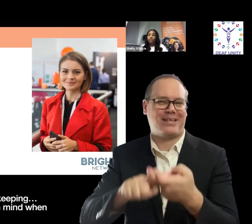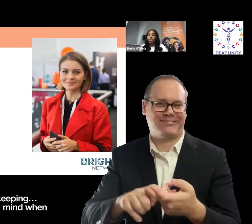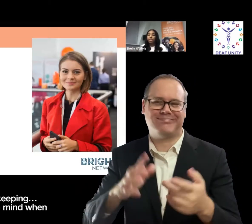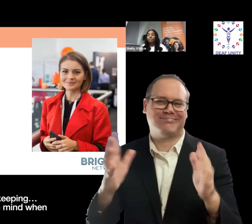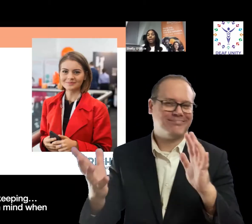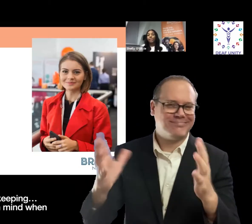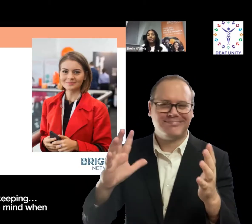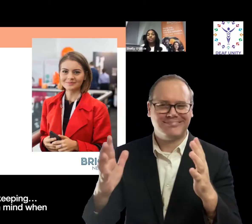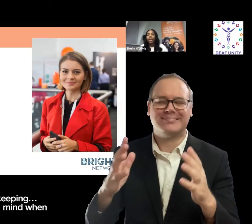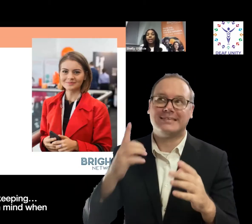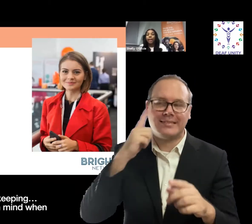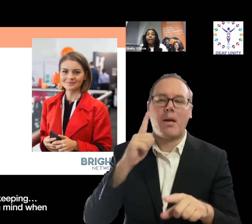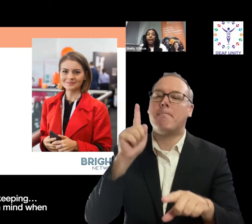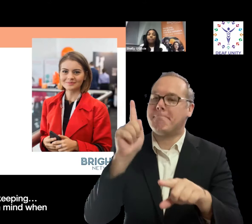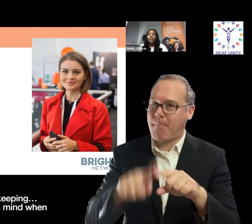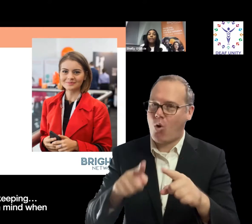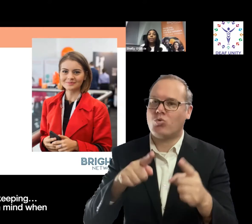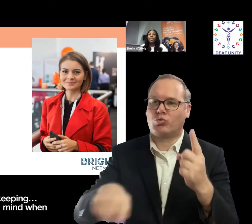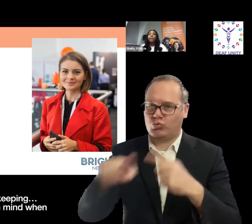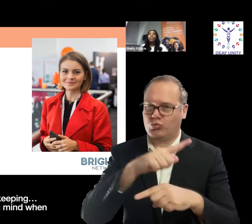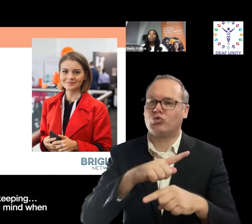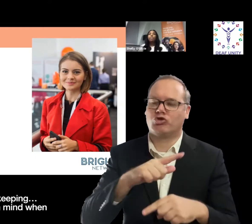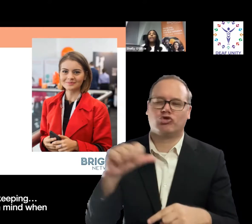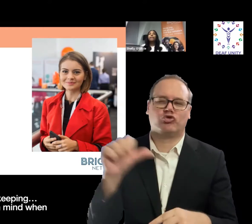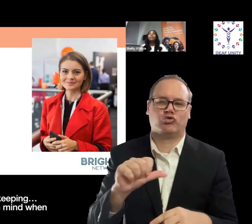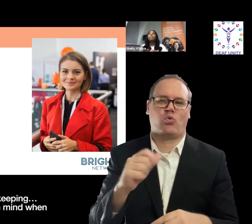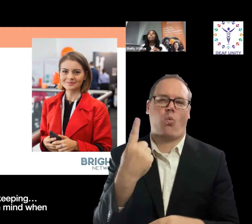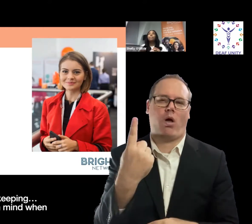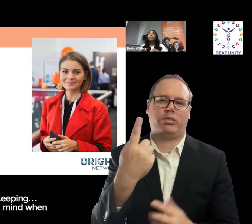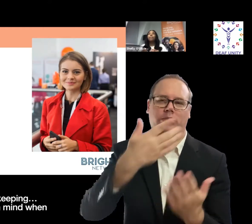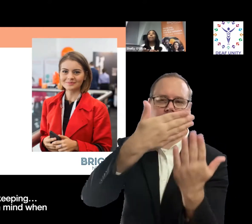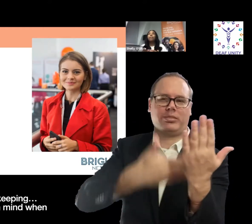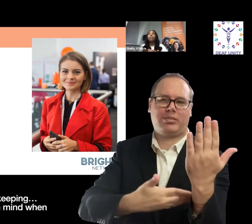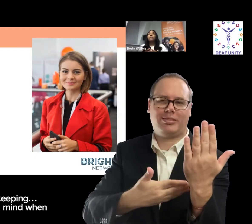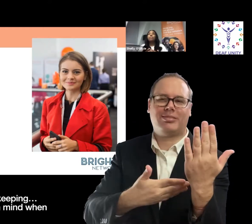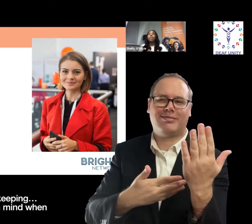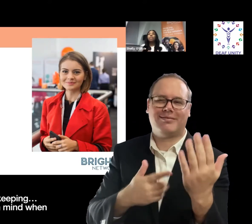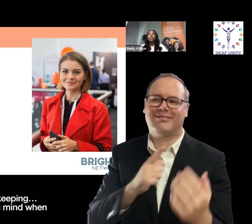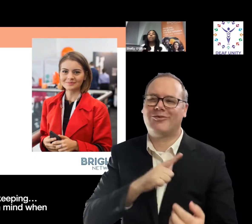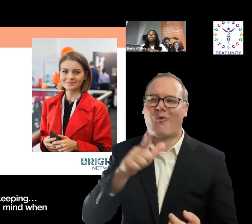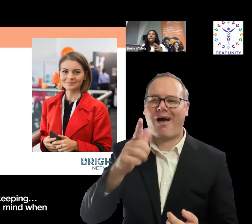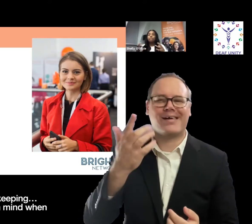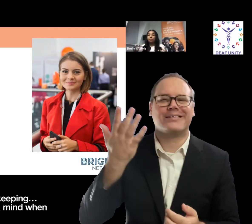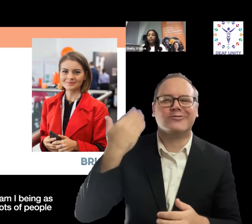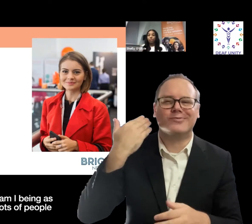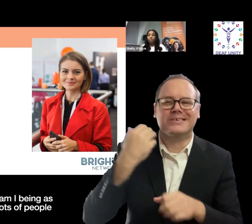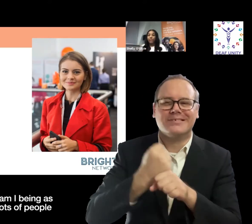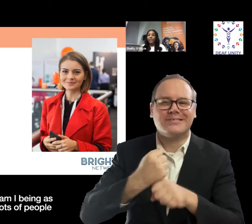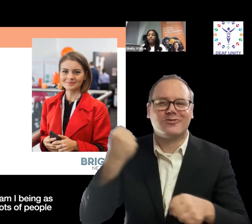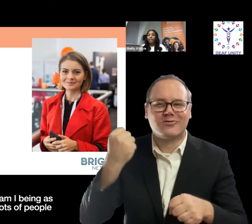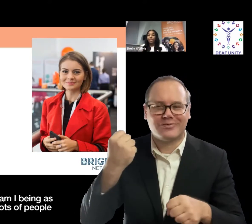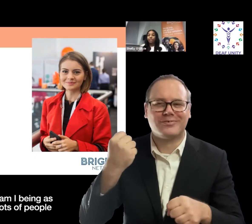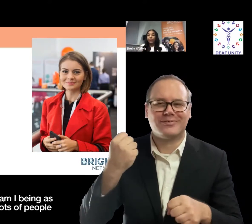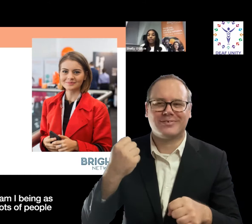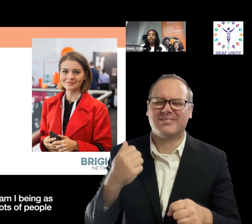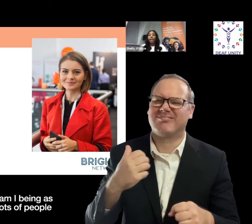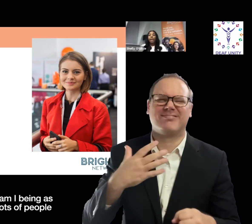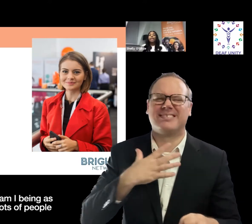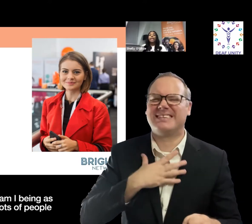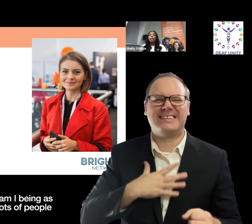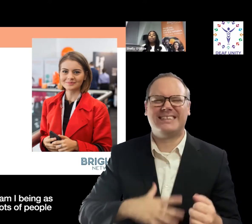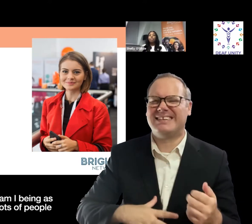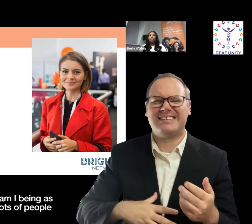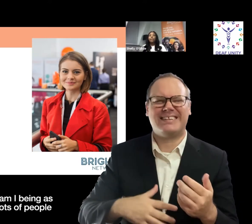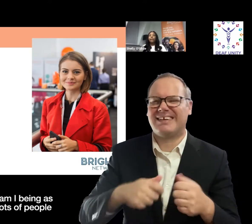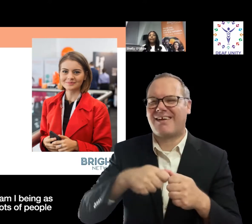than a one-sided page CV. Keeping the main thing you need to keep in mind when you're thinking about CV length